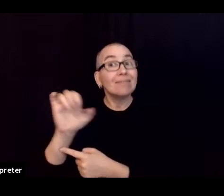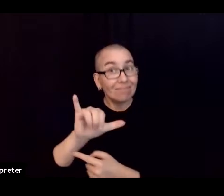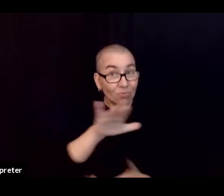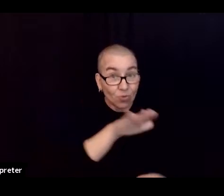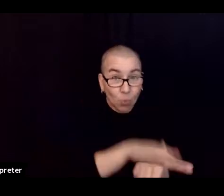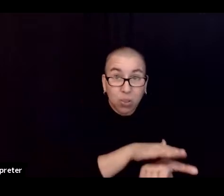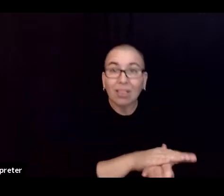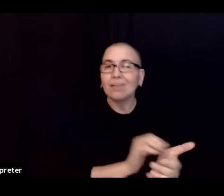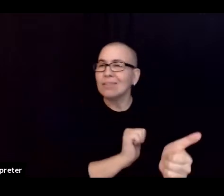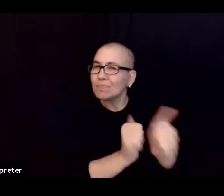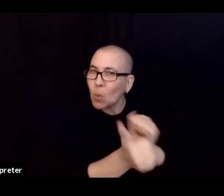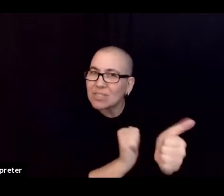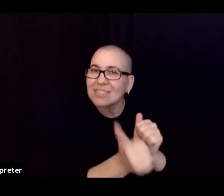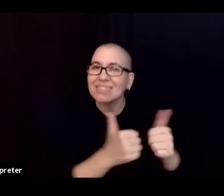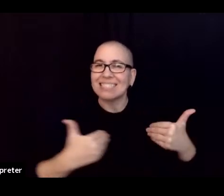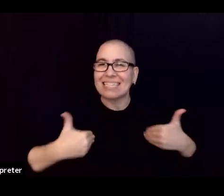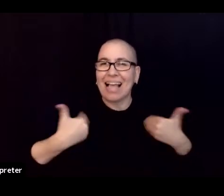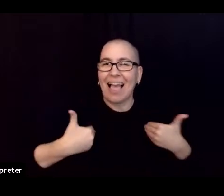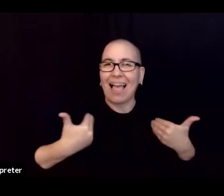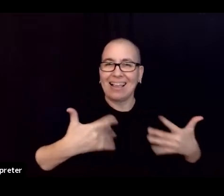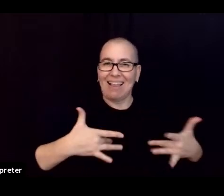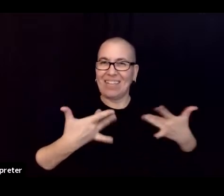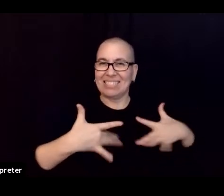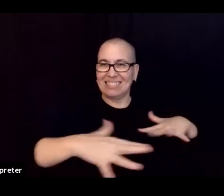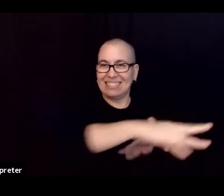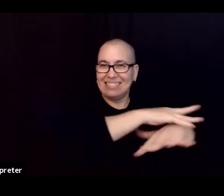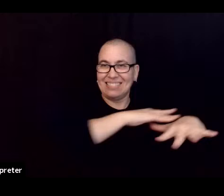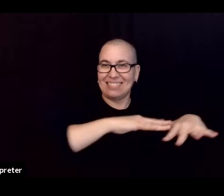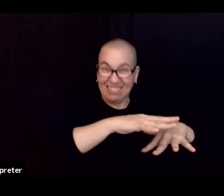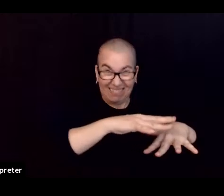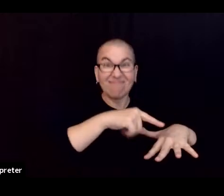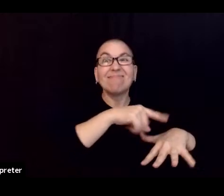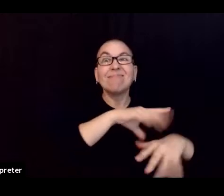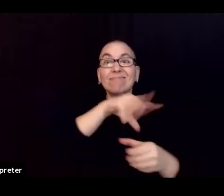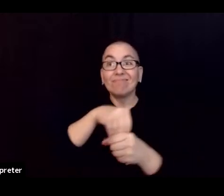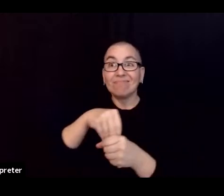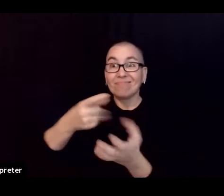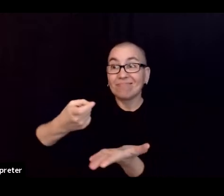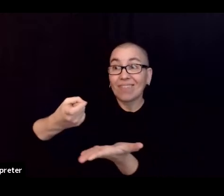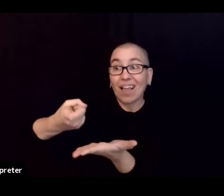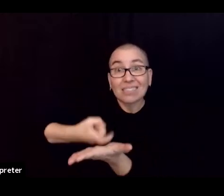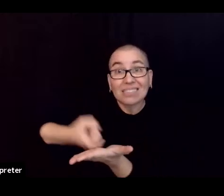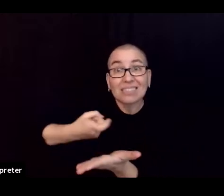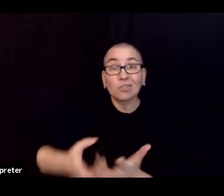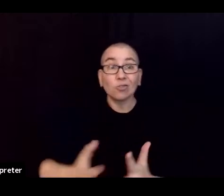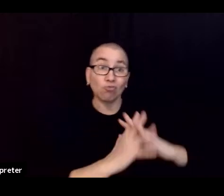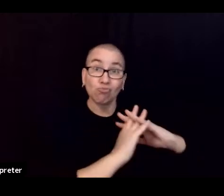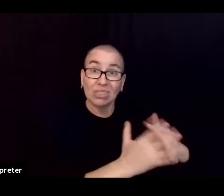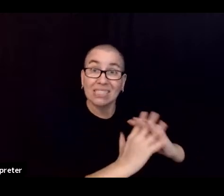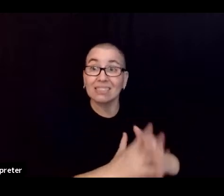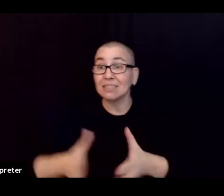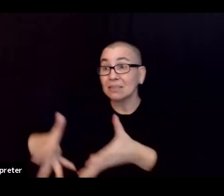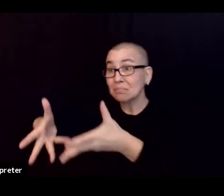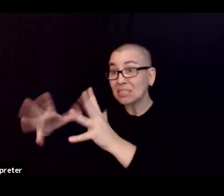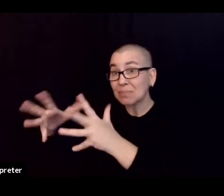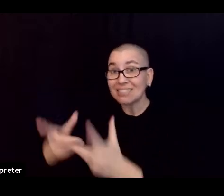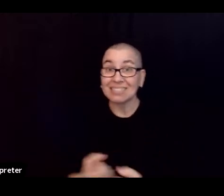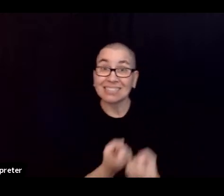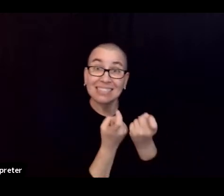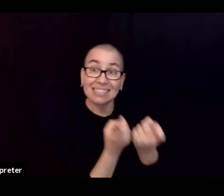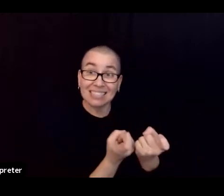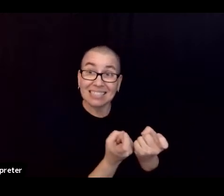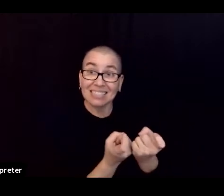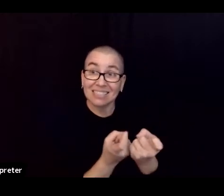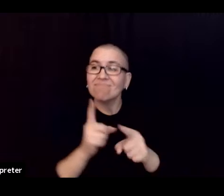activities, including hockey, wrestling, basketball, alpine skiing, and other sports. In